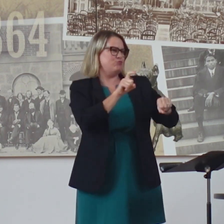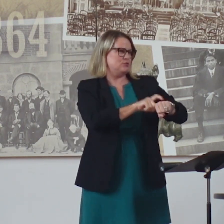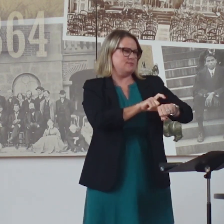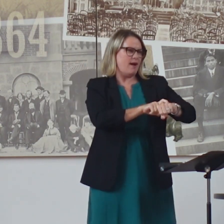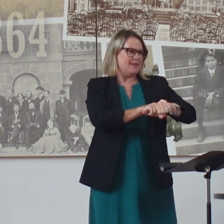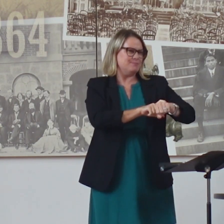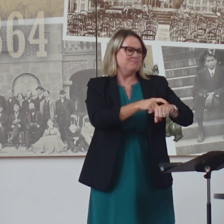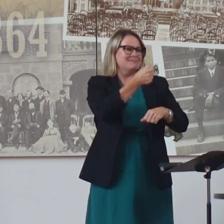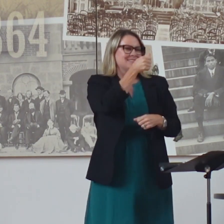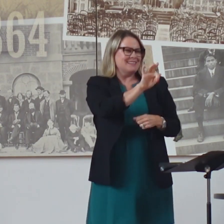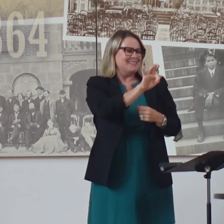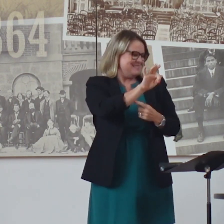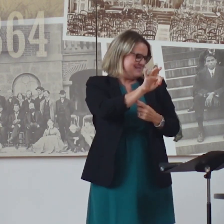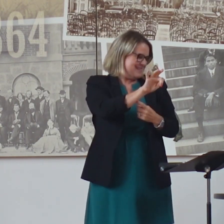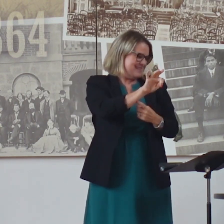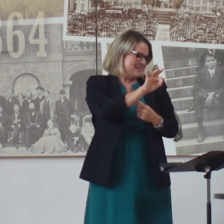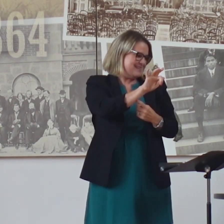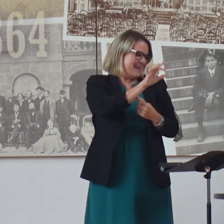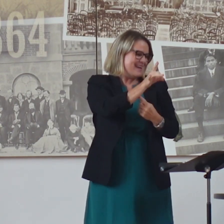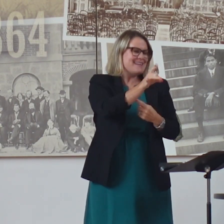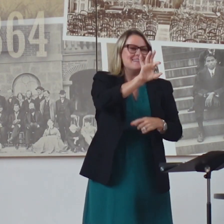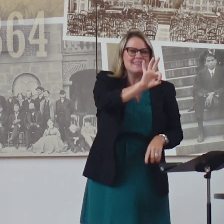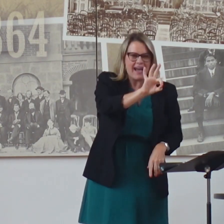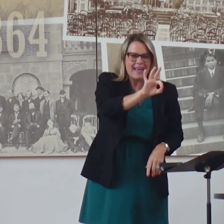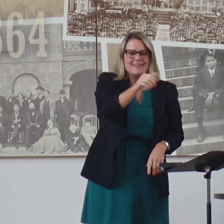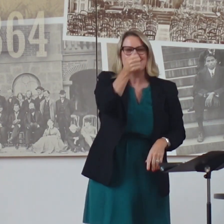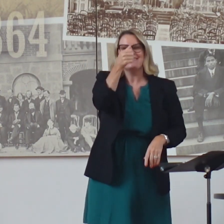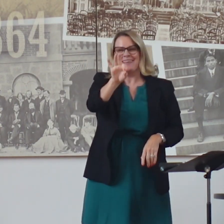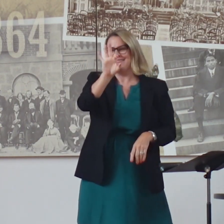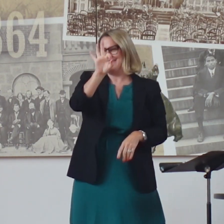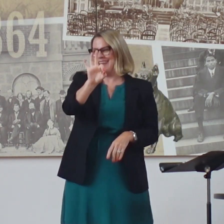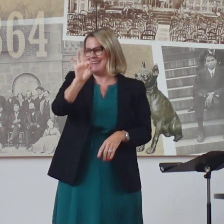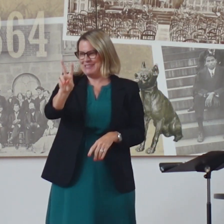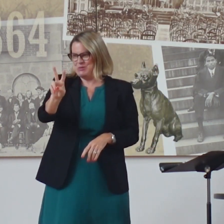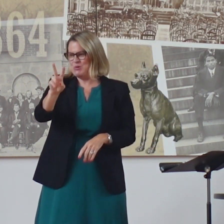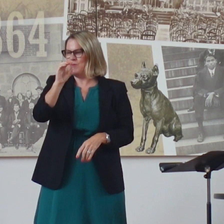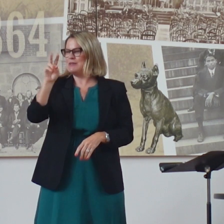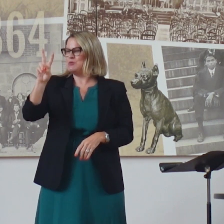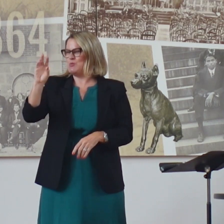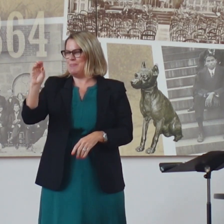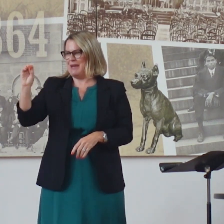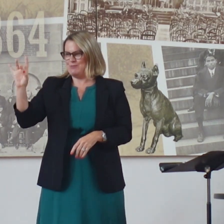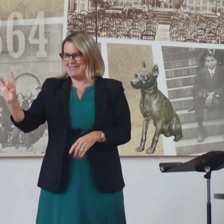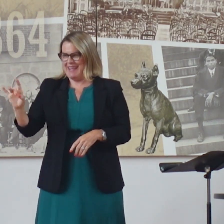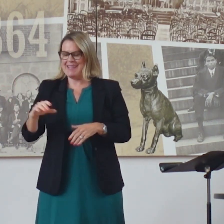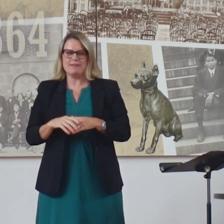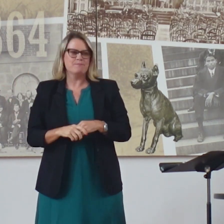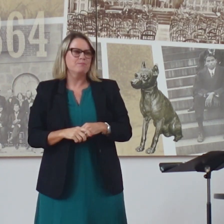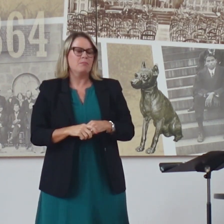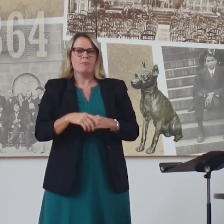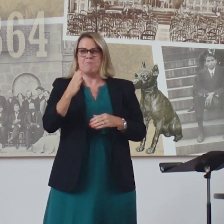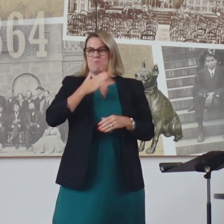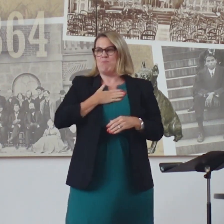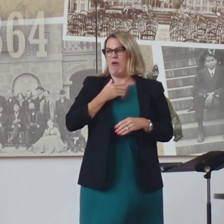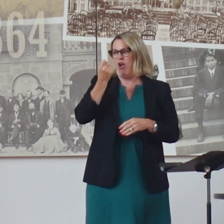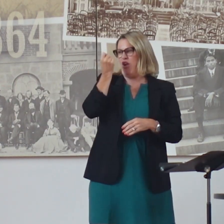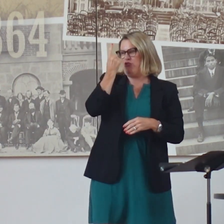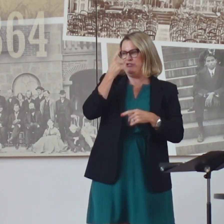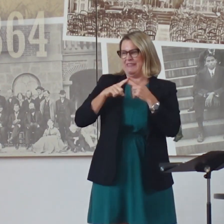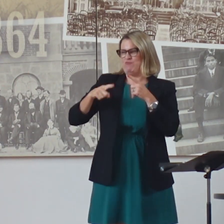not surprised that she did that in two different time frames, in 1969 and also in 1992 to